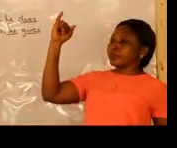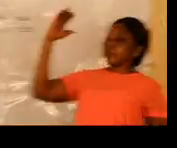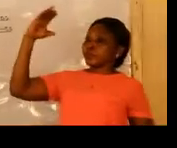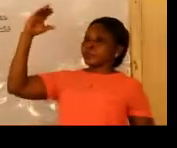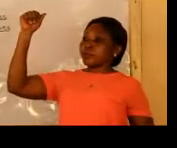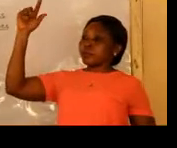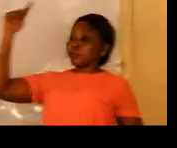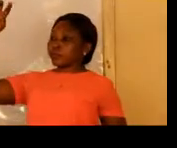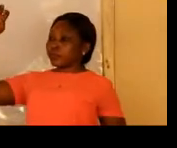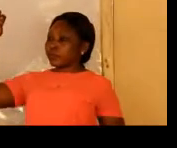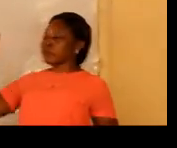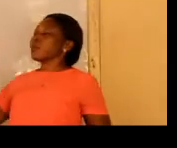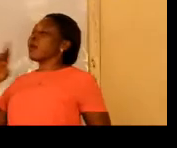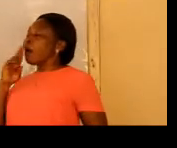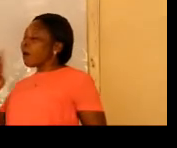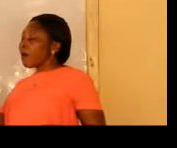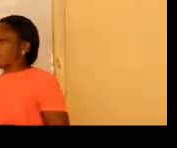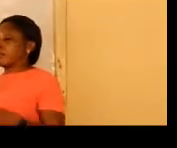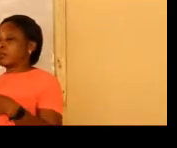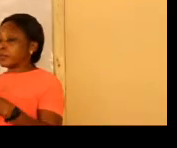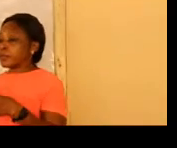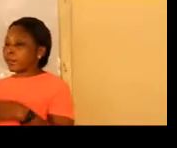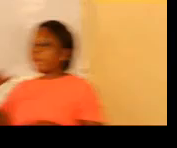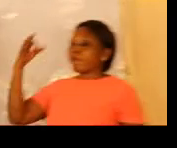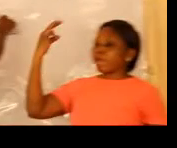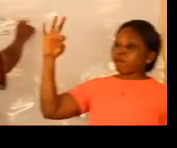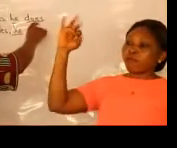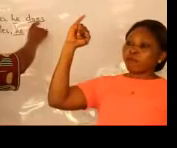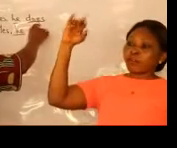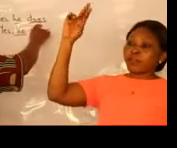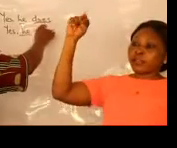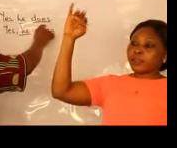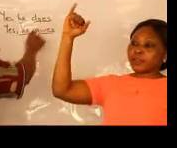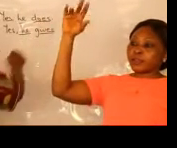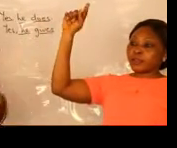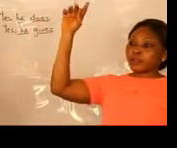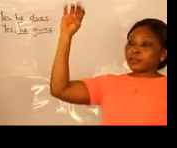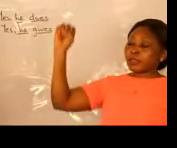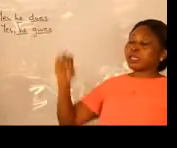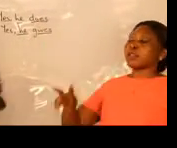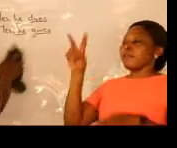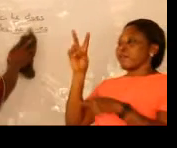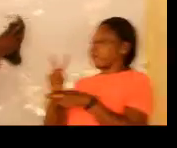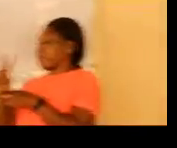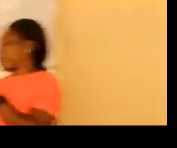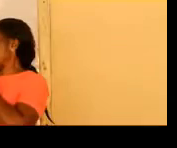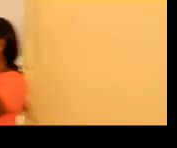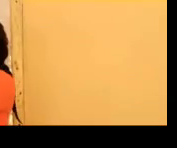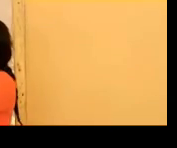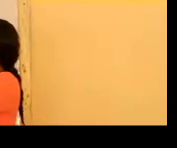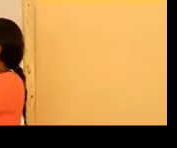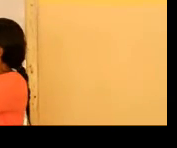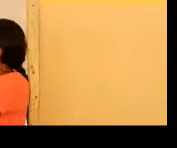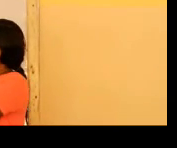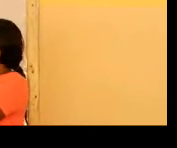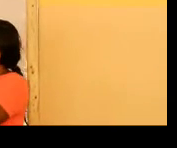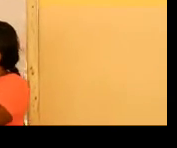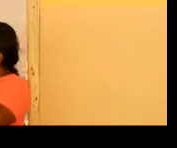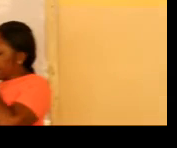called finite verb. So this is finite verb, and this is finite verb.